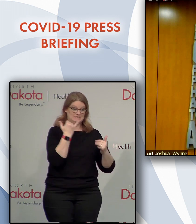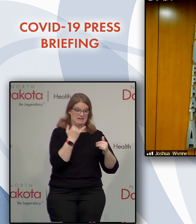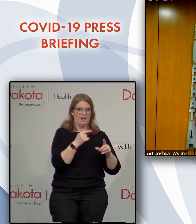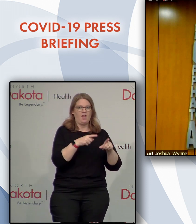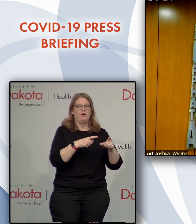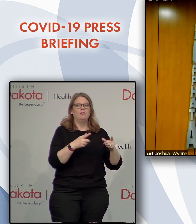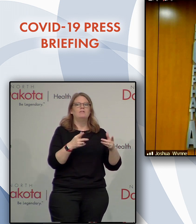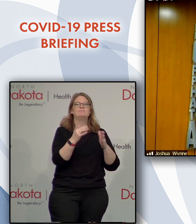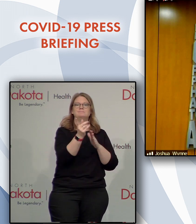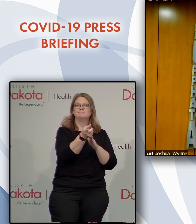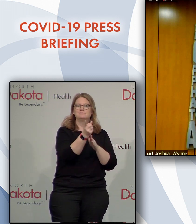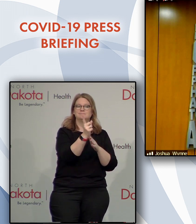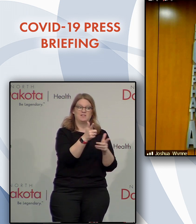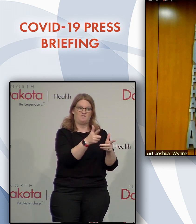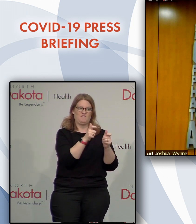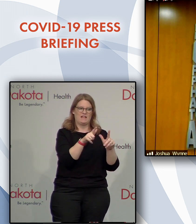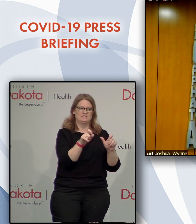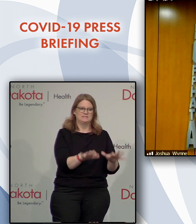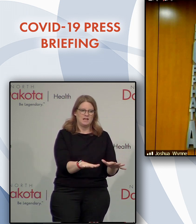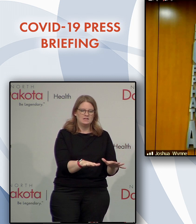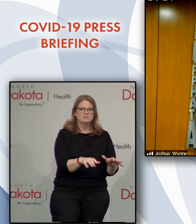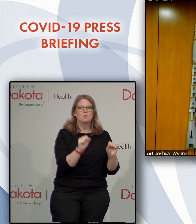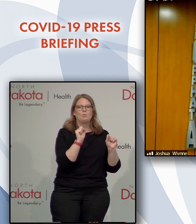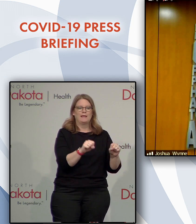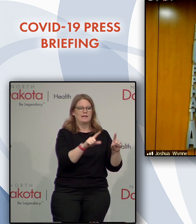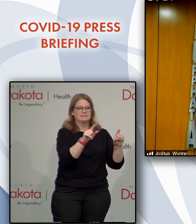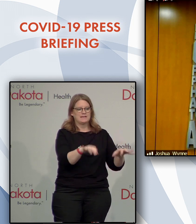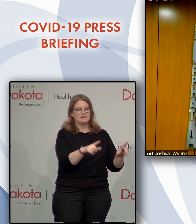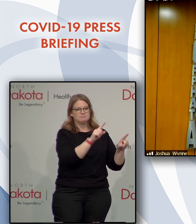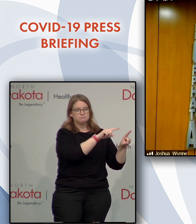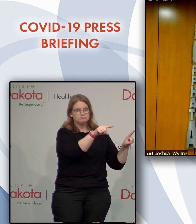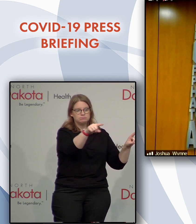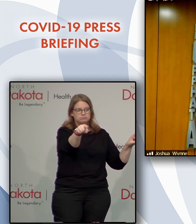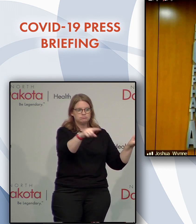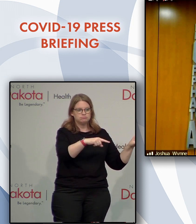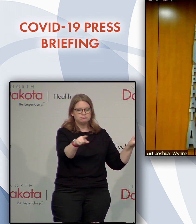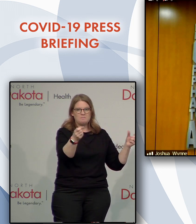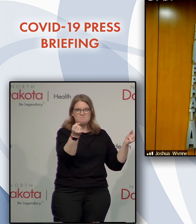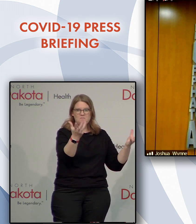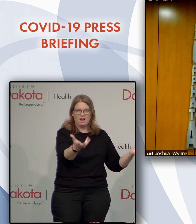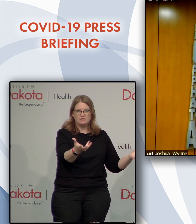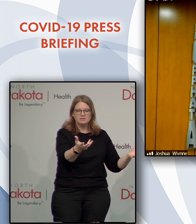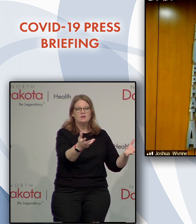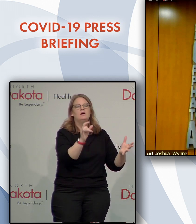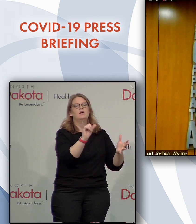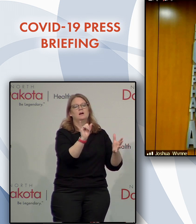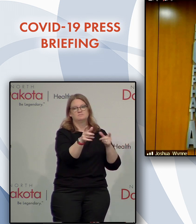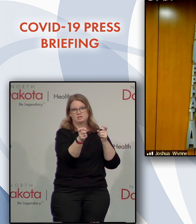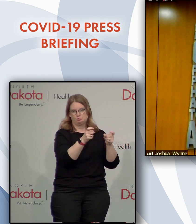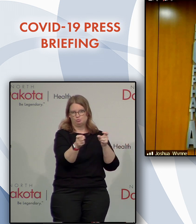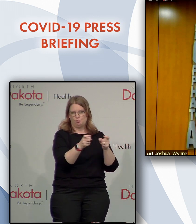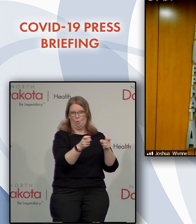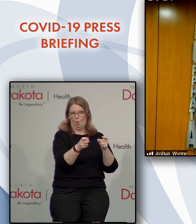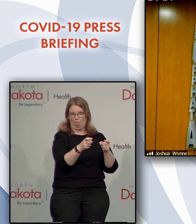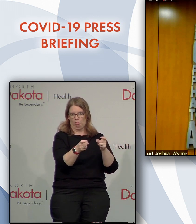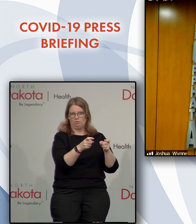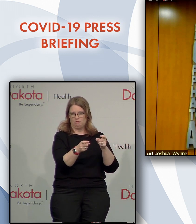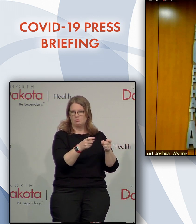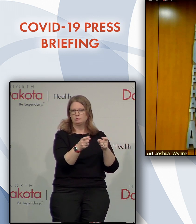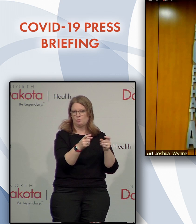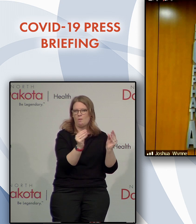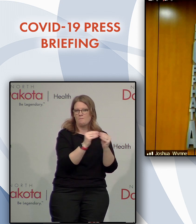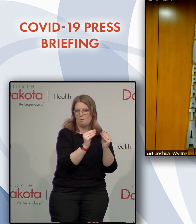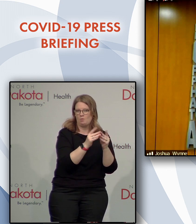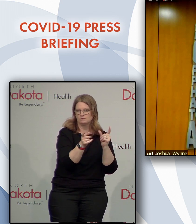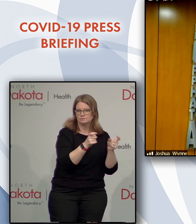new cases under control so that we can continue the positive course we're on.